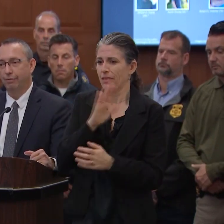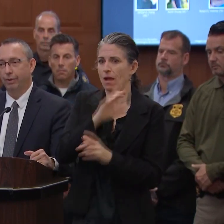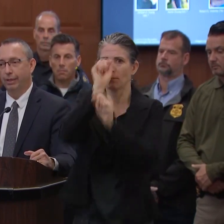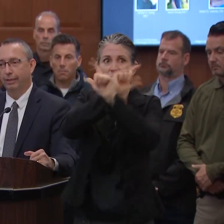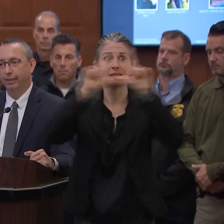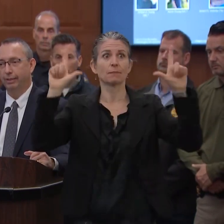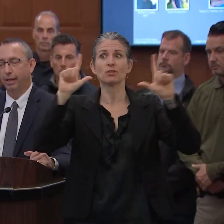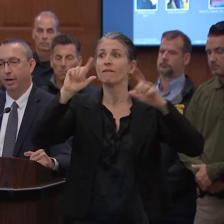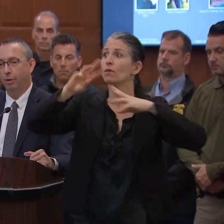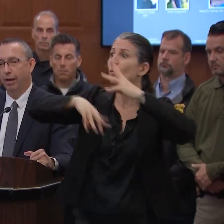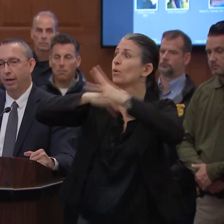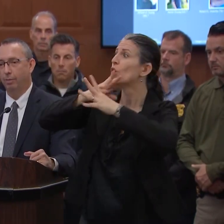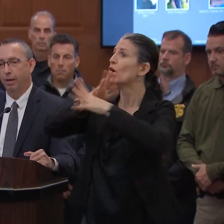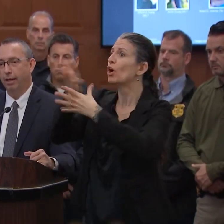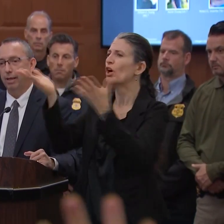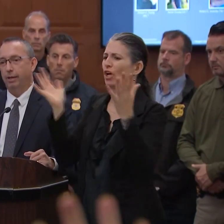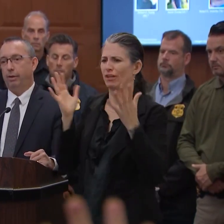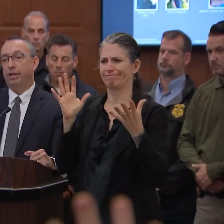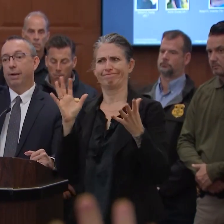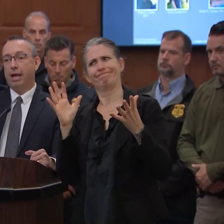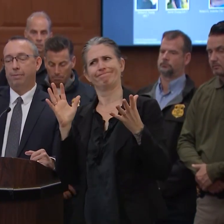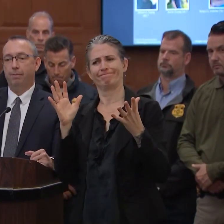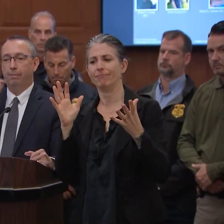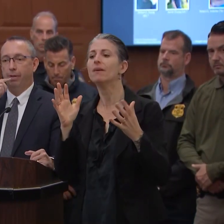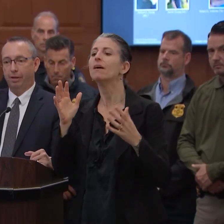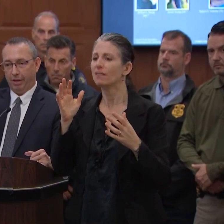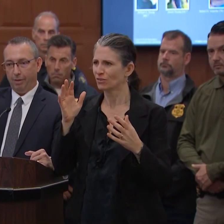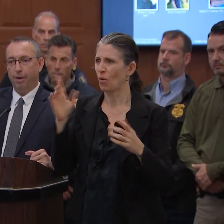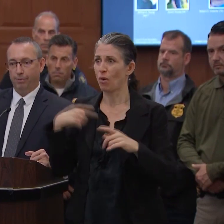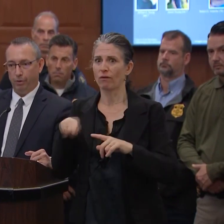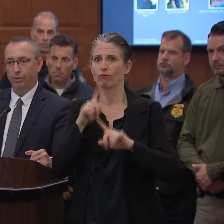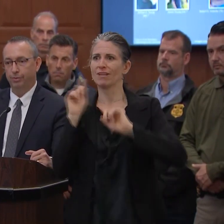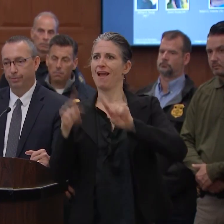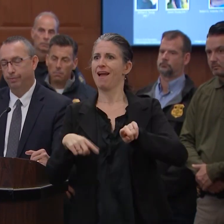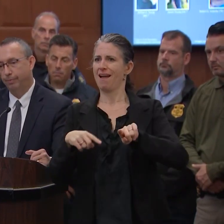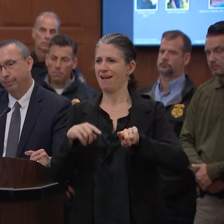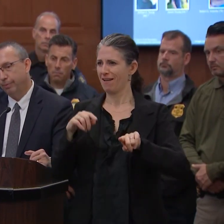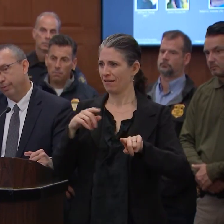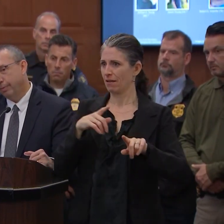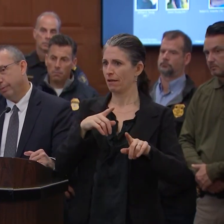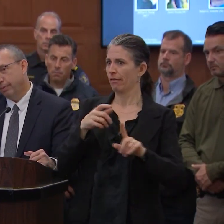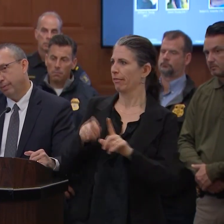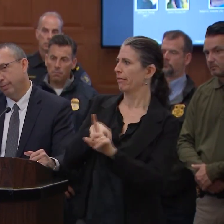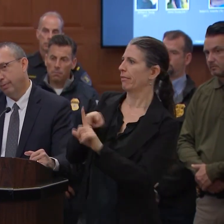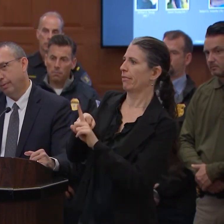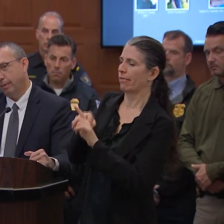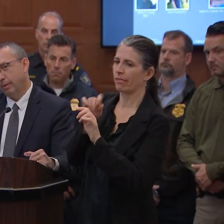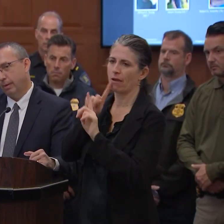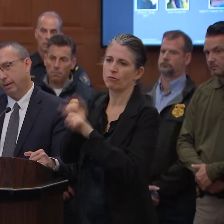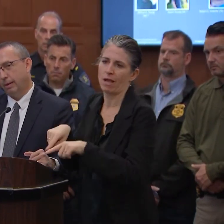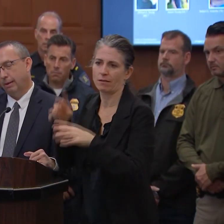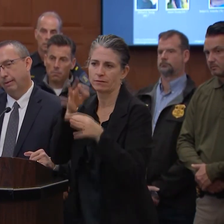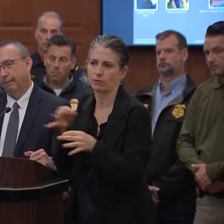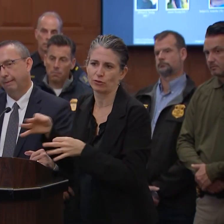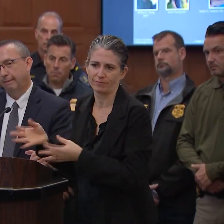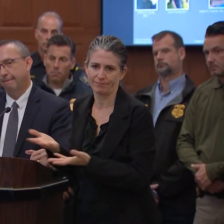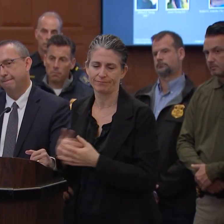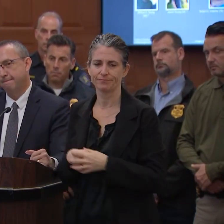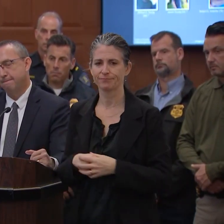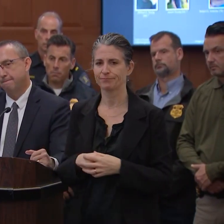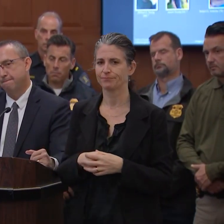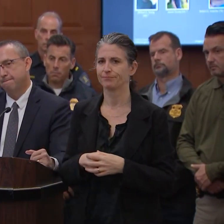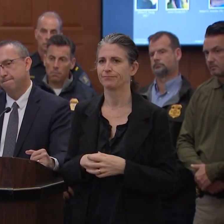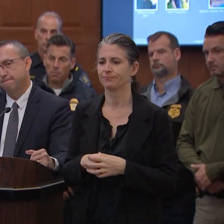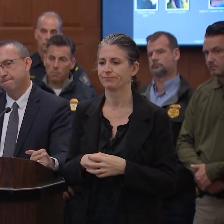things are definitely on our radar. But in the back, ma'am, and I'm going to come up to you, sir. The status of your search before you found the body, did